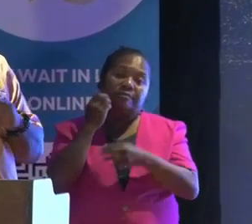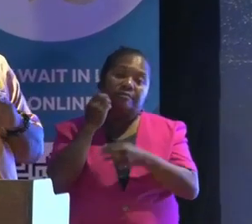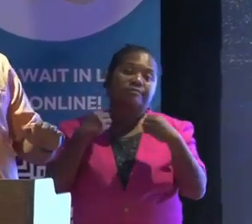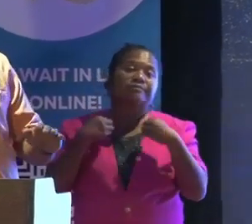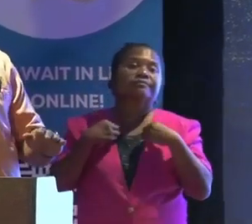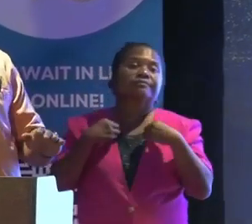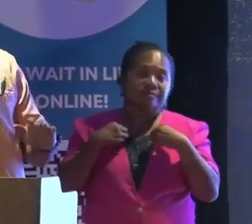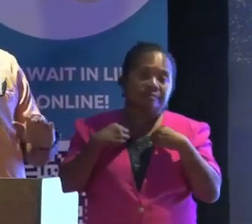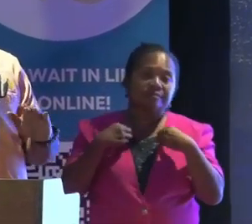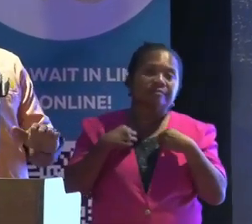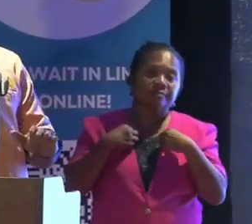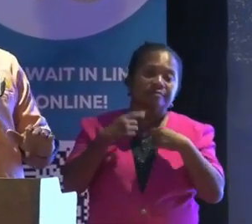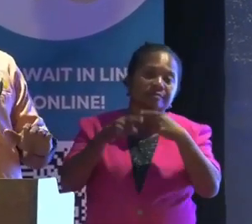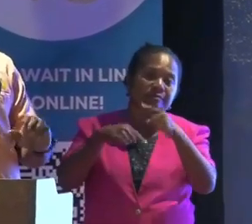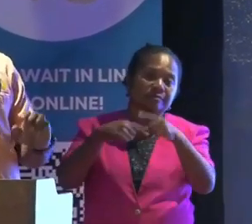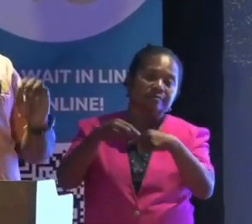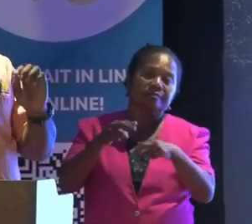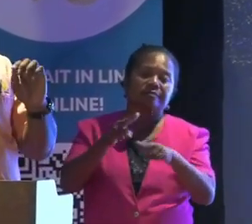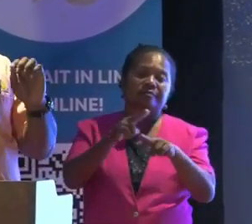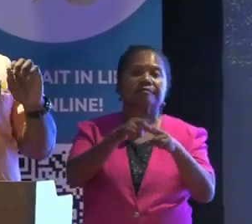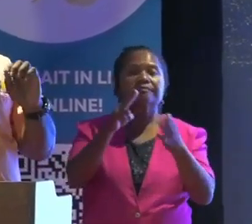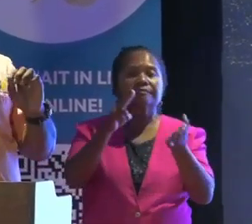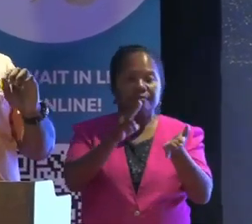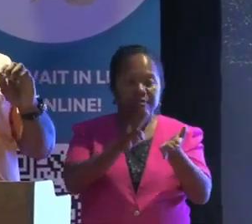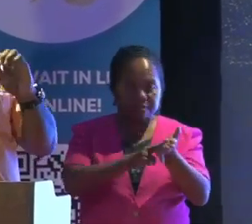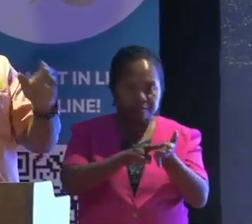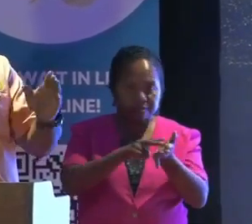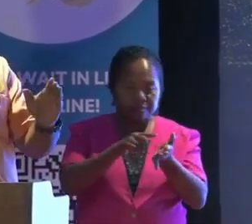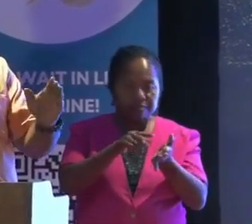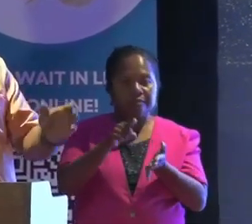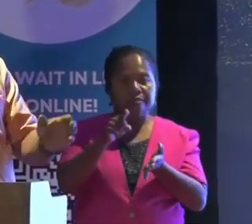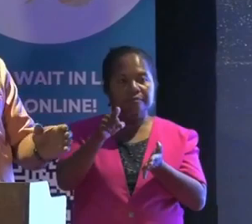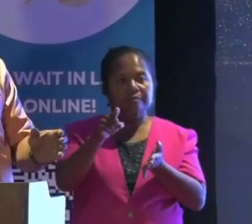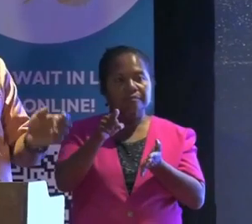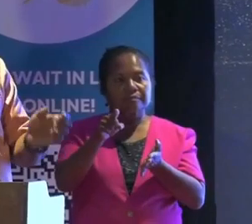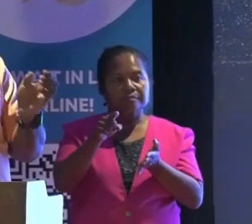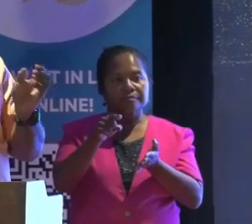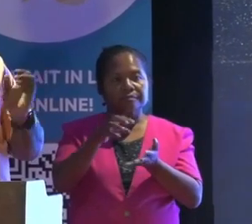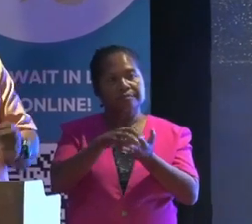business is operating and on a fortnightly basis, you pay the